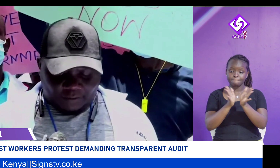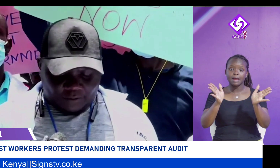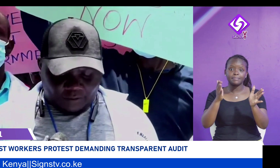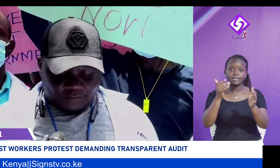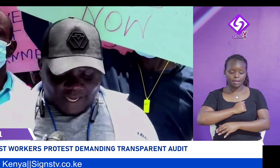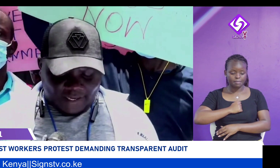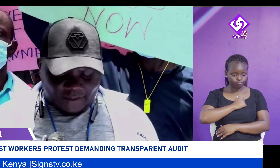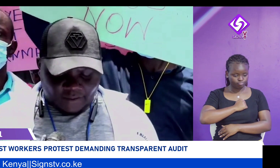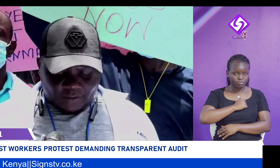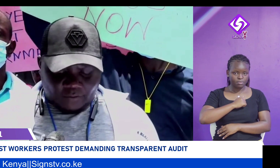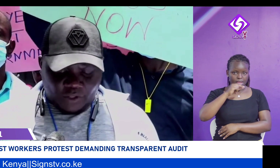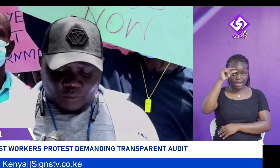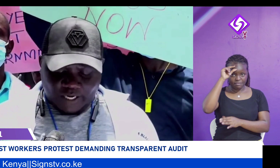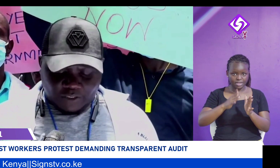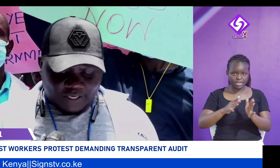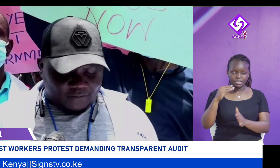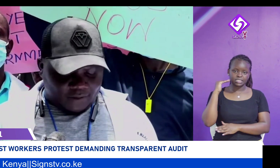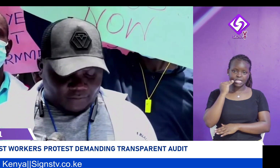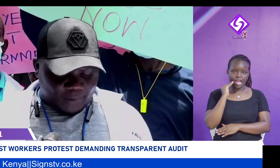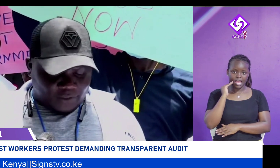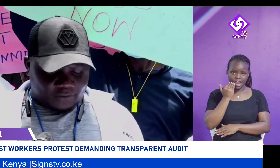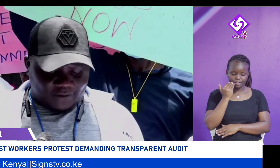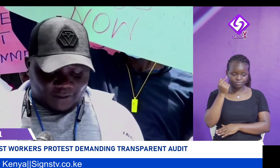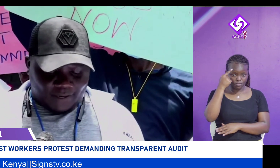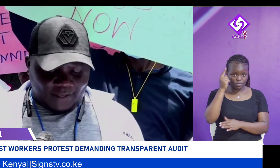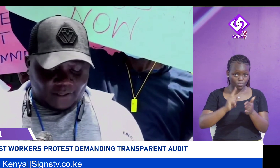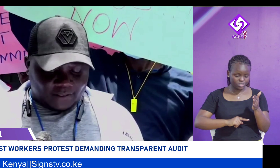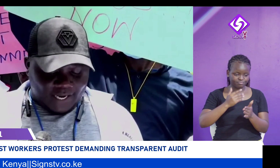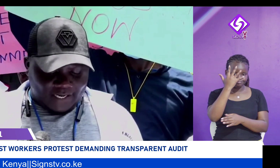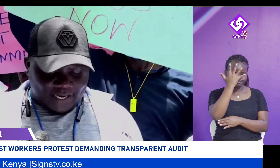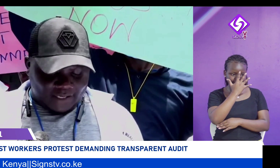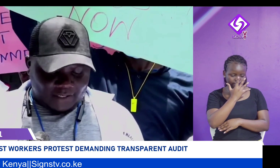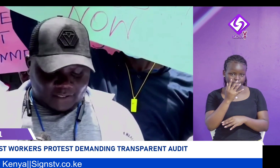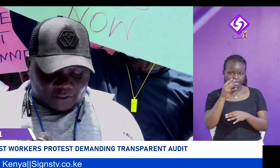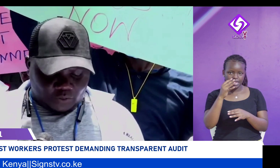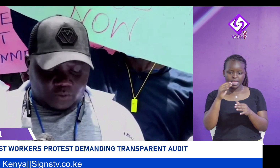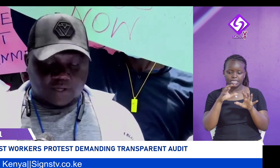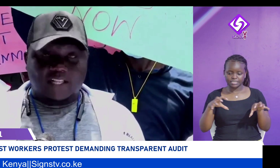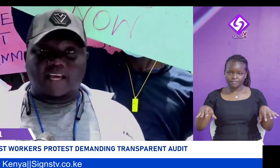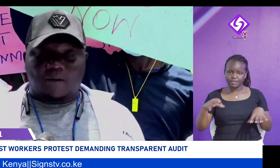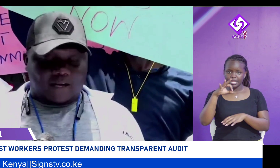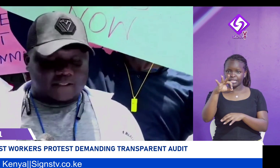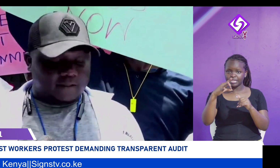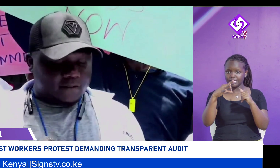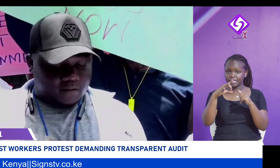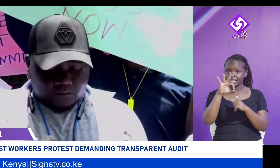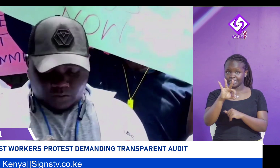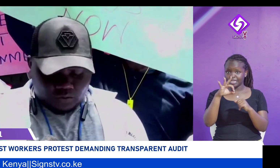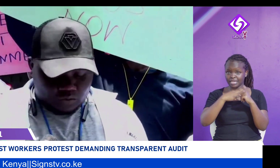governor of Siaya for the humiliation and defamation suffered by 382 healthcare